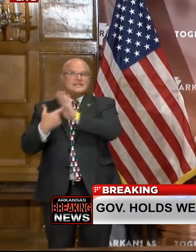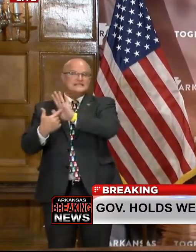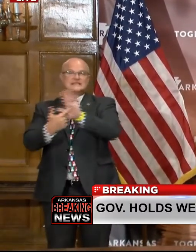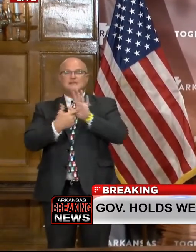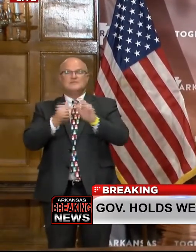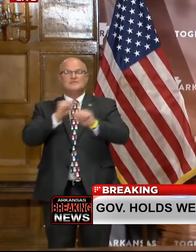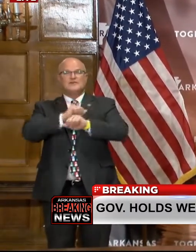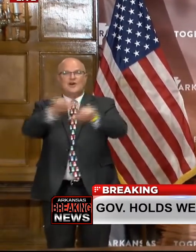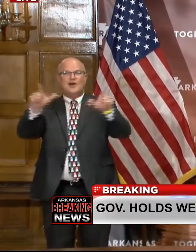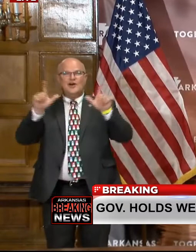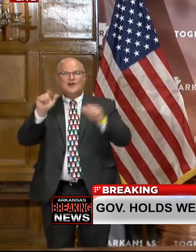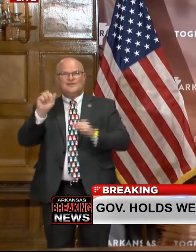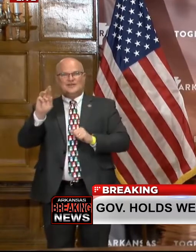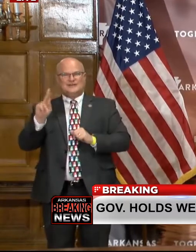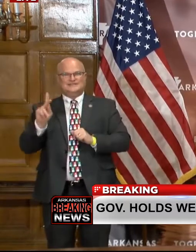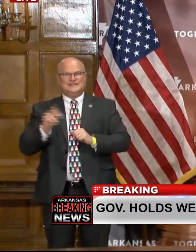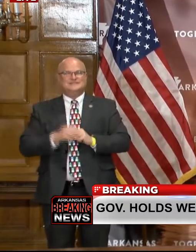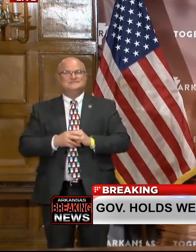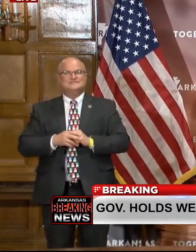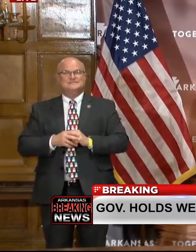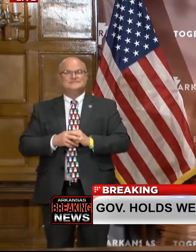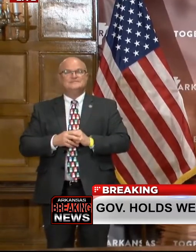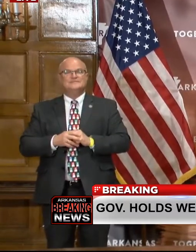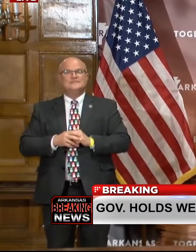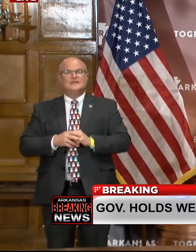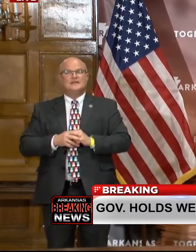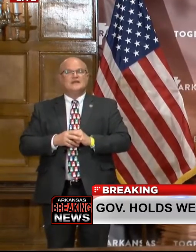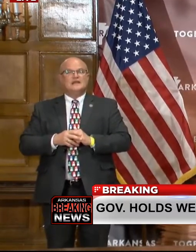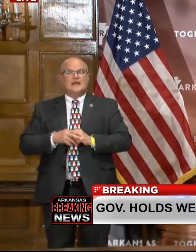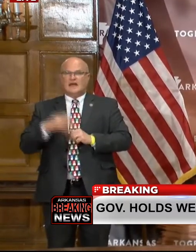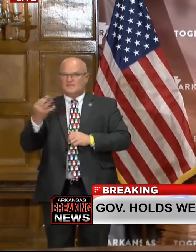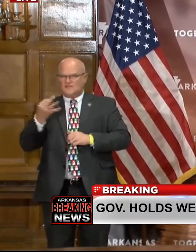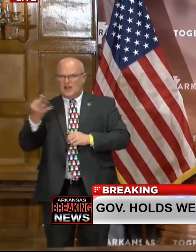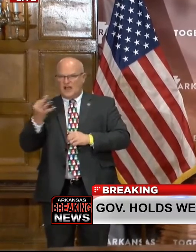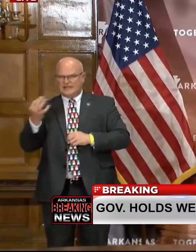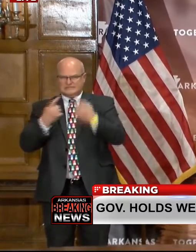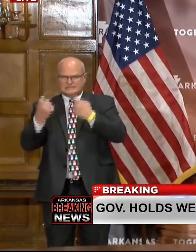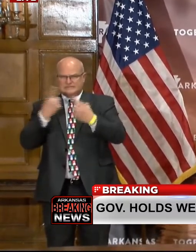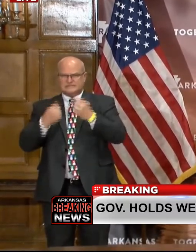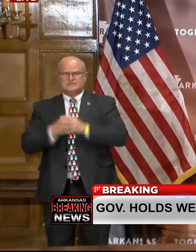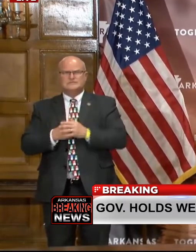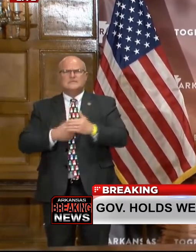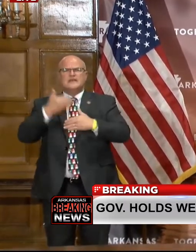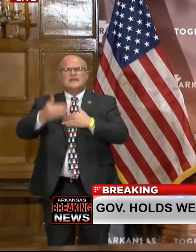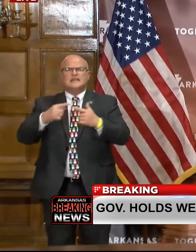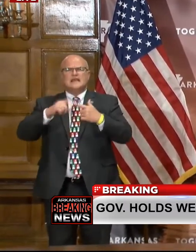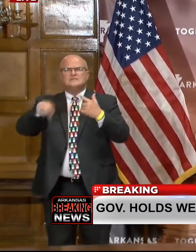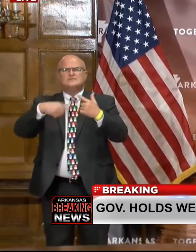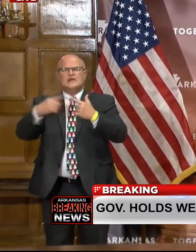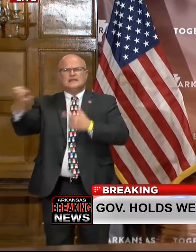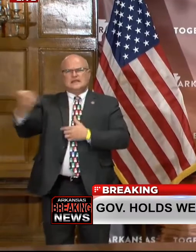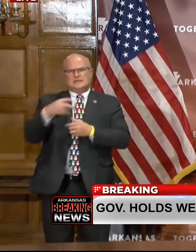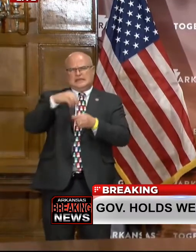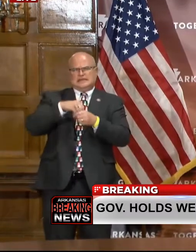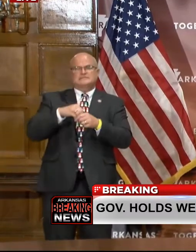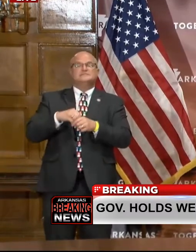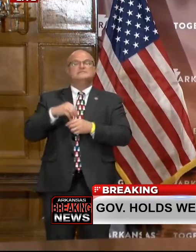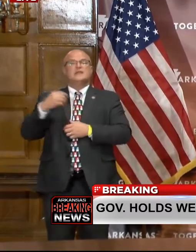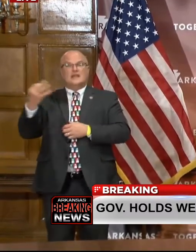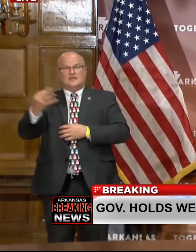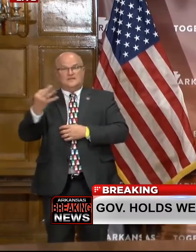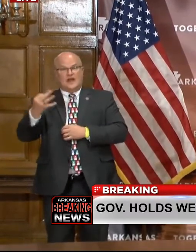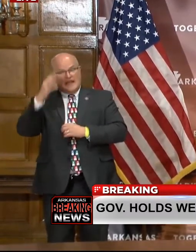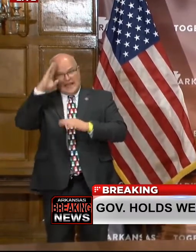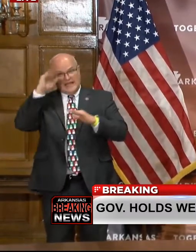all of Arkansas. On Friday, and I get this question often, when's the next round coming in? On Friday,